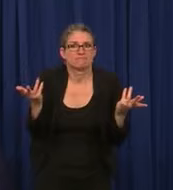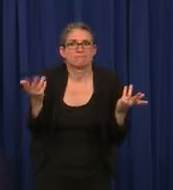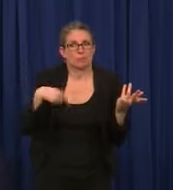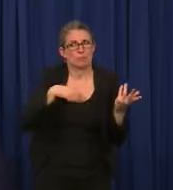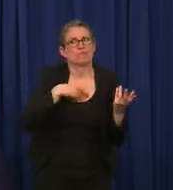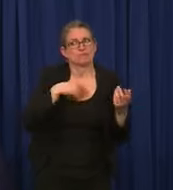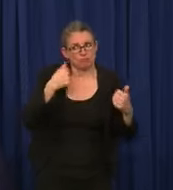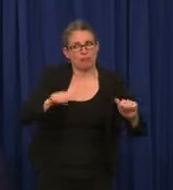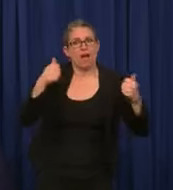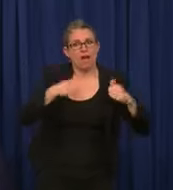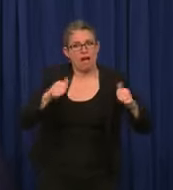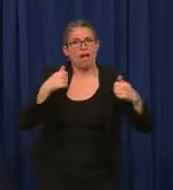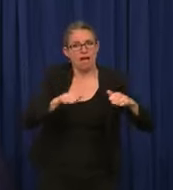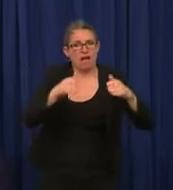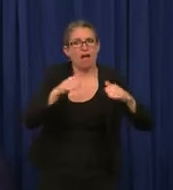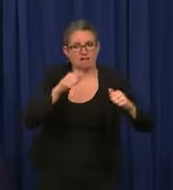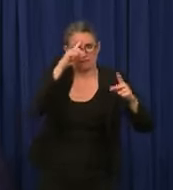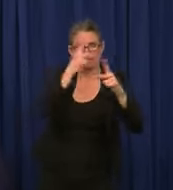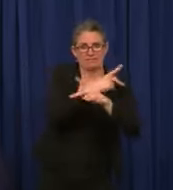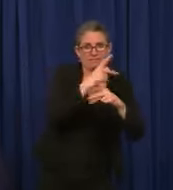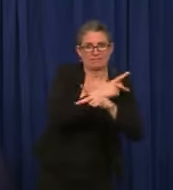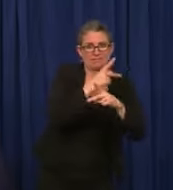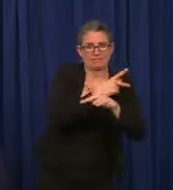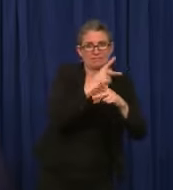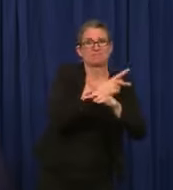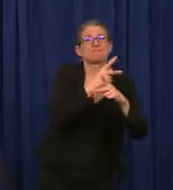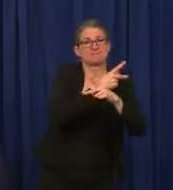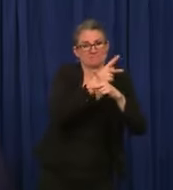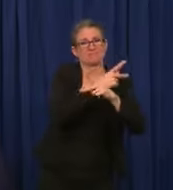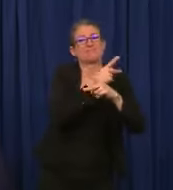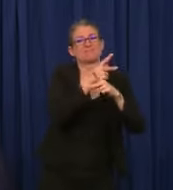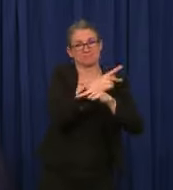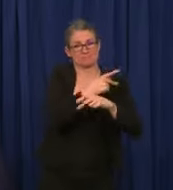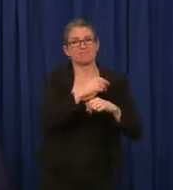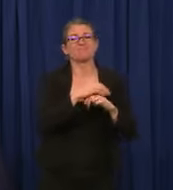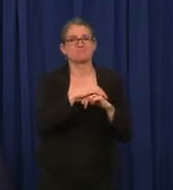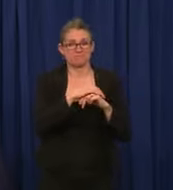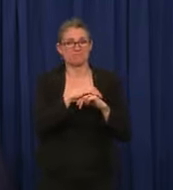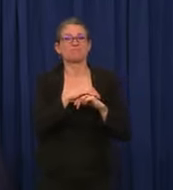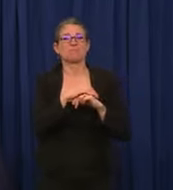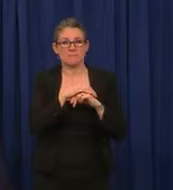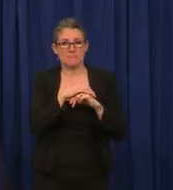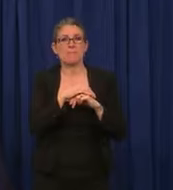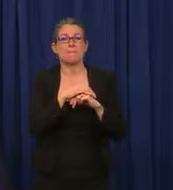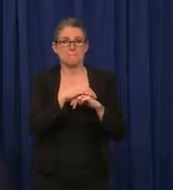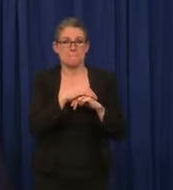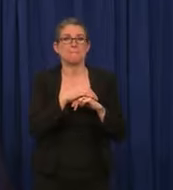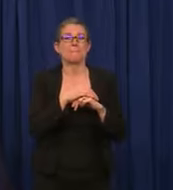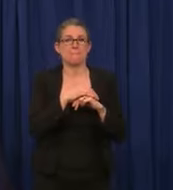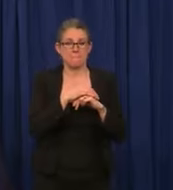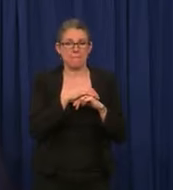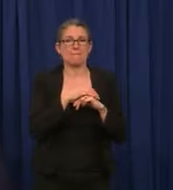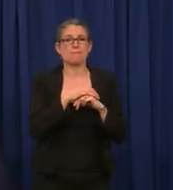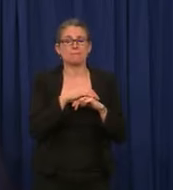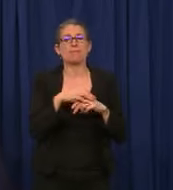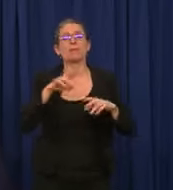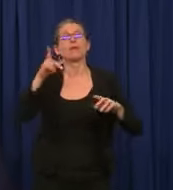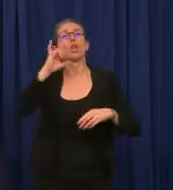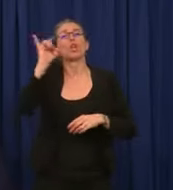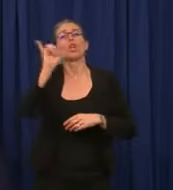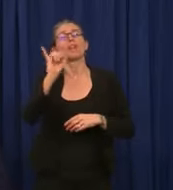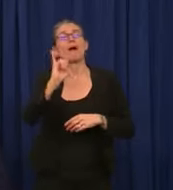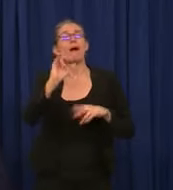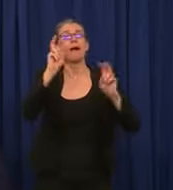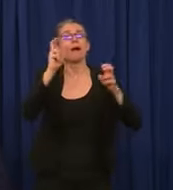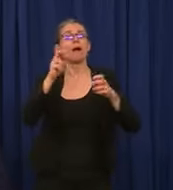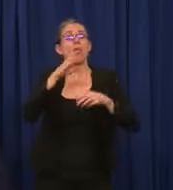hospital. Now, that might involve converting a disused building into a hospital. It might involve working with existing hospitals